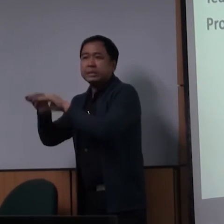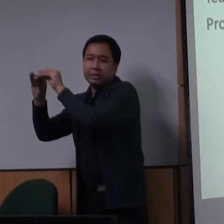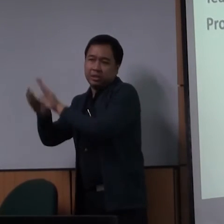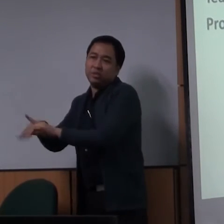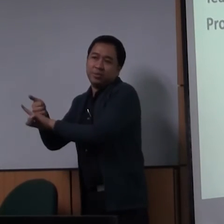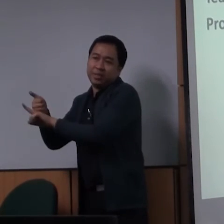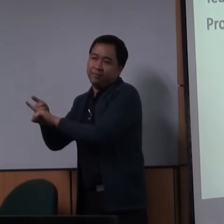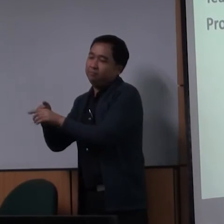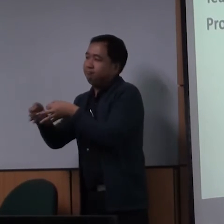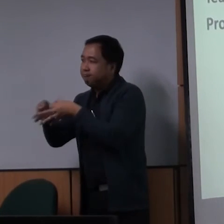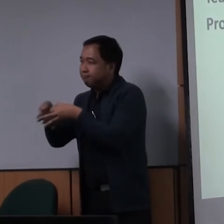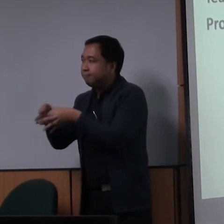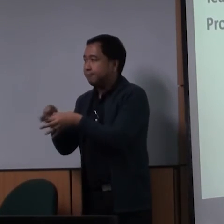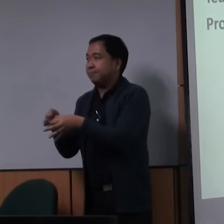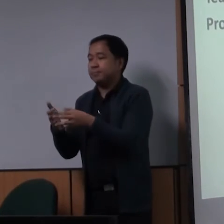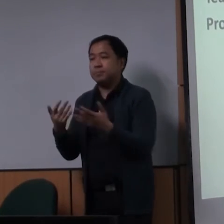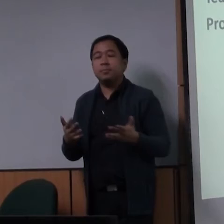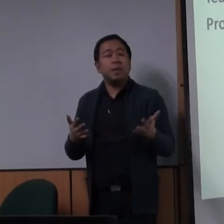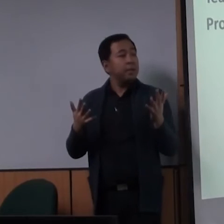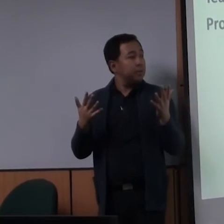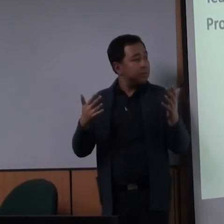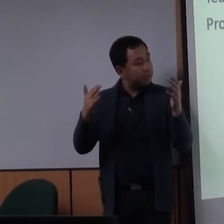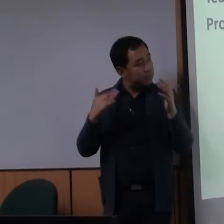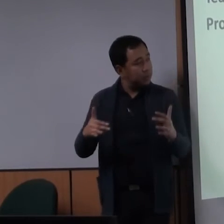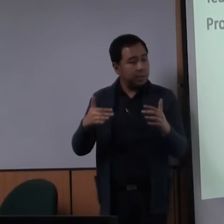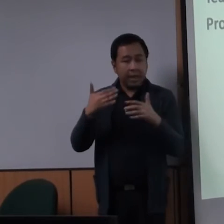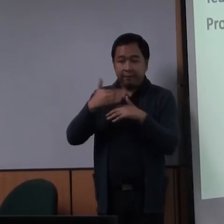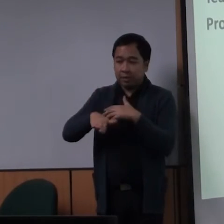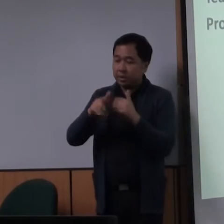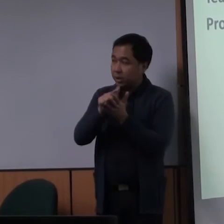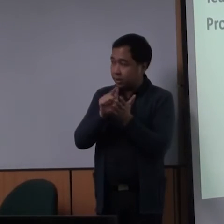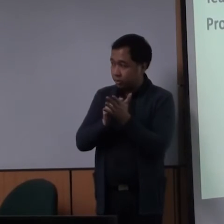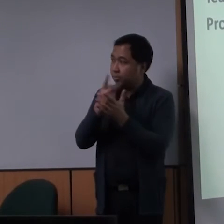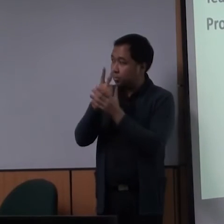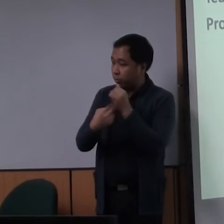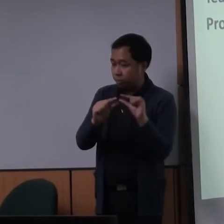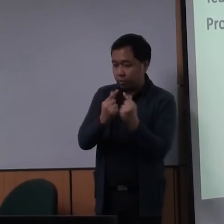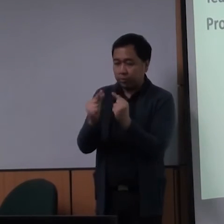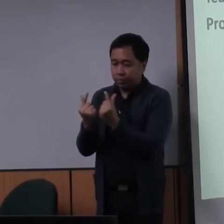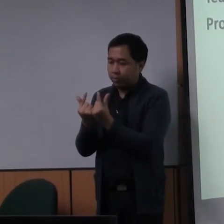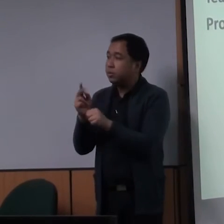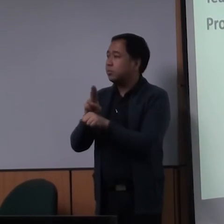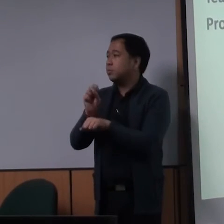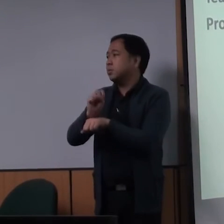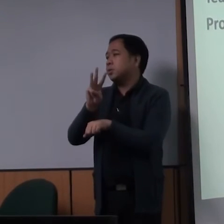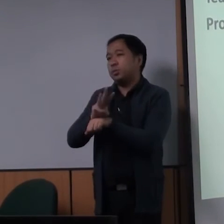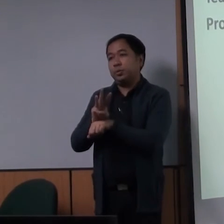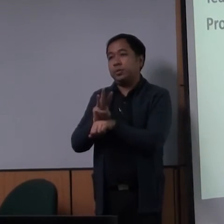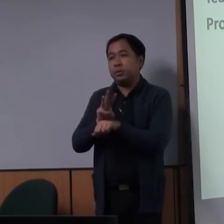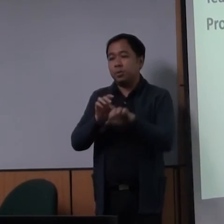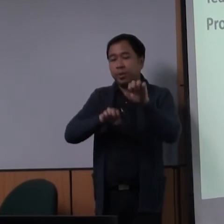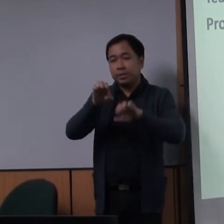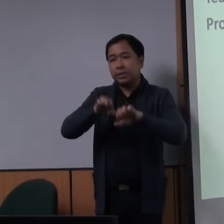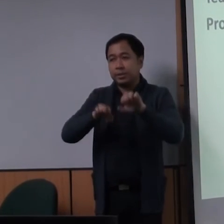And after the lesson, still both groups use worksheets to assess